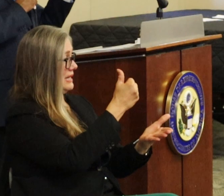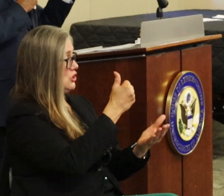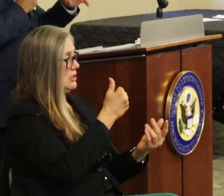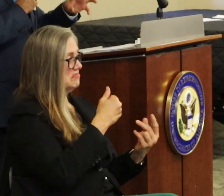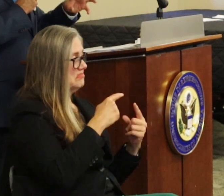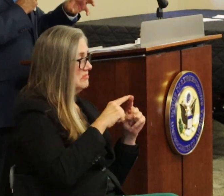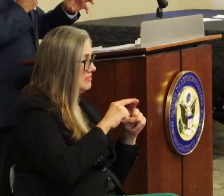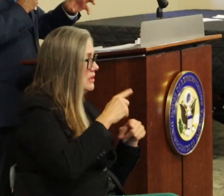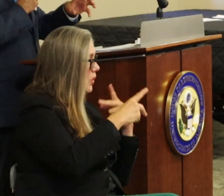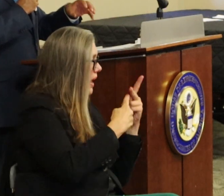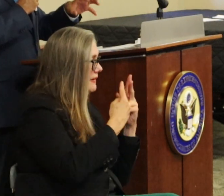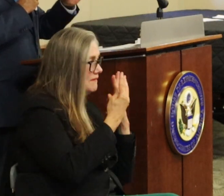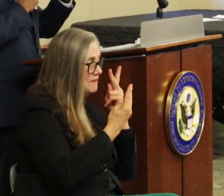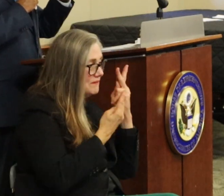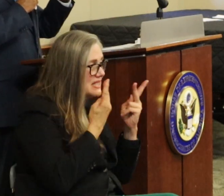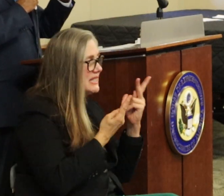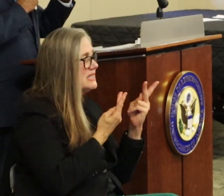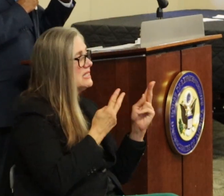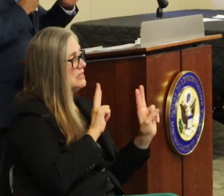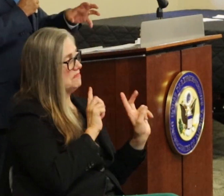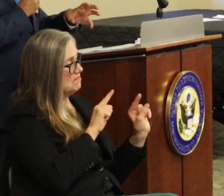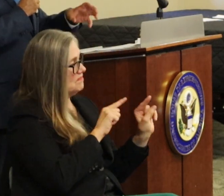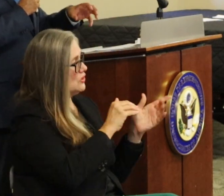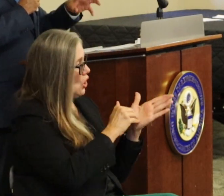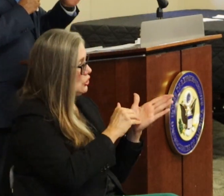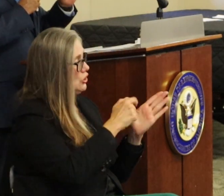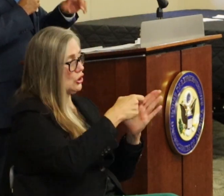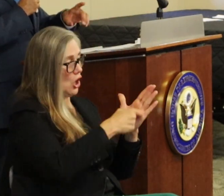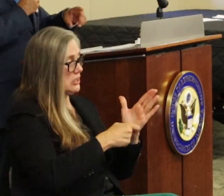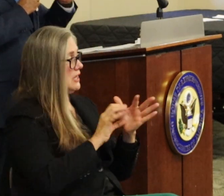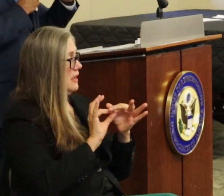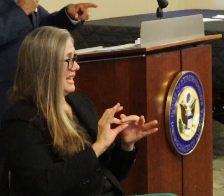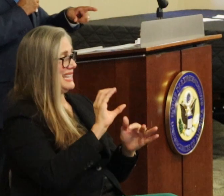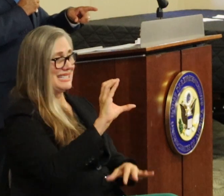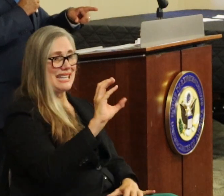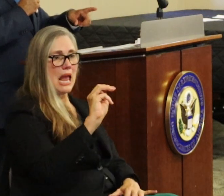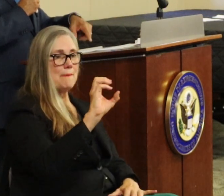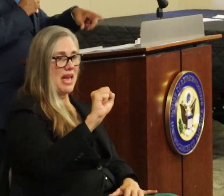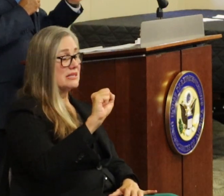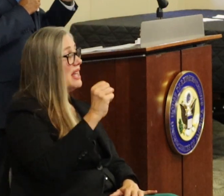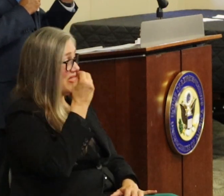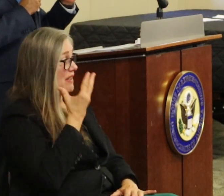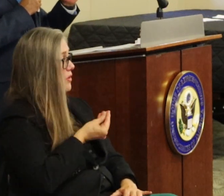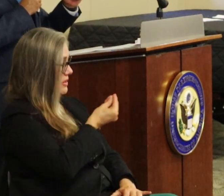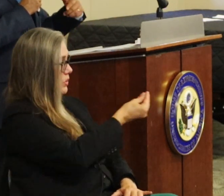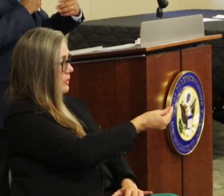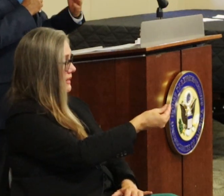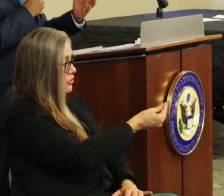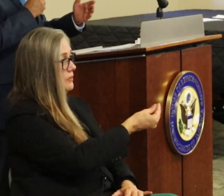certain visits, certain healthcare costs for Medicare. It's called CMS. We will get you the information.